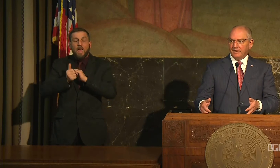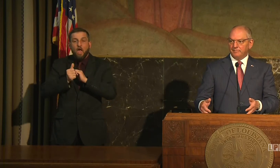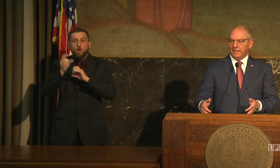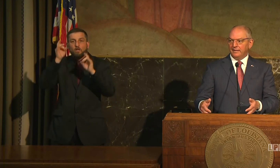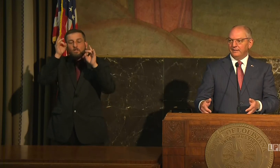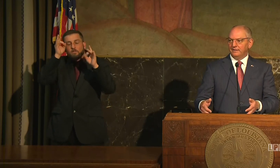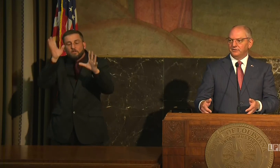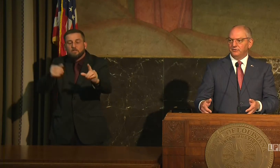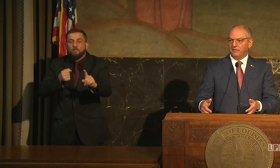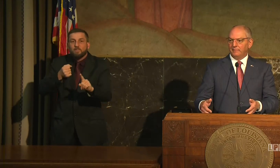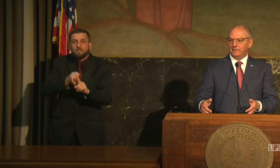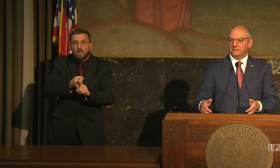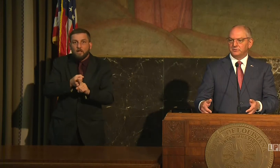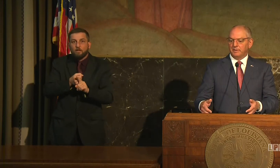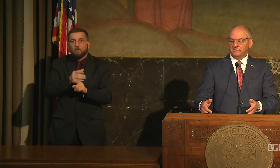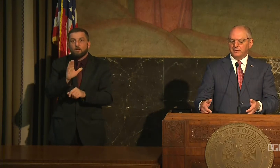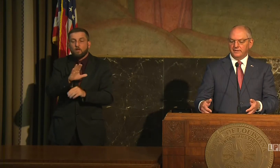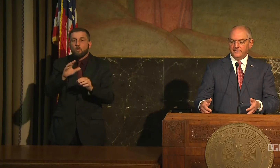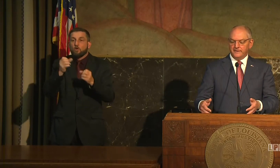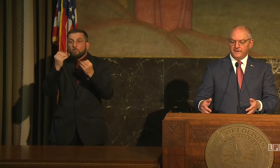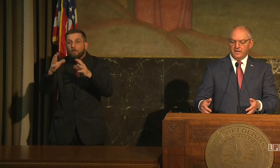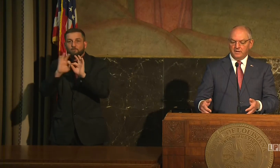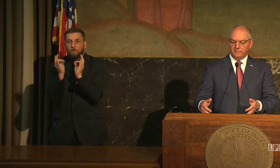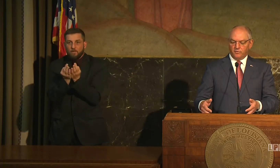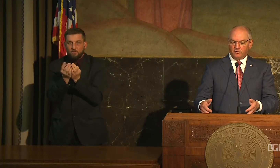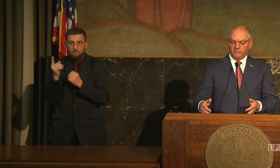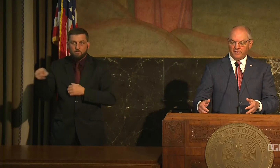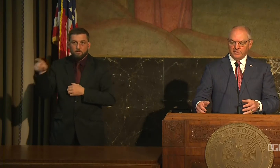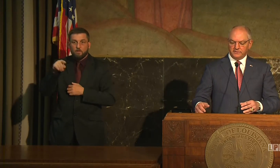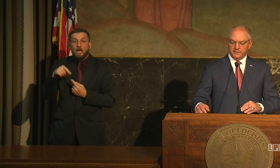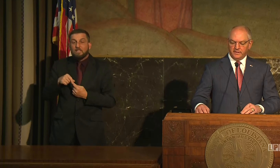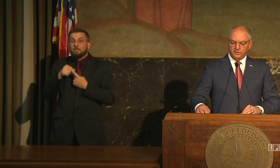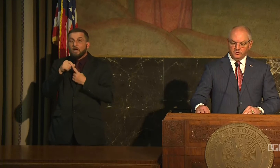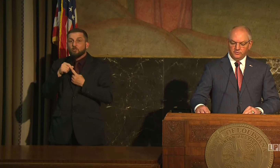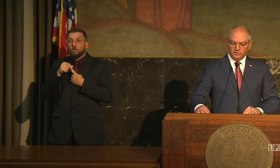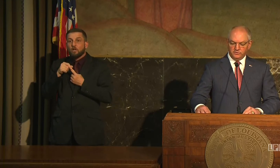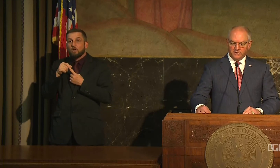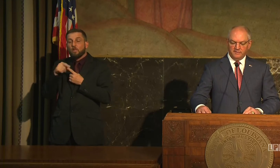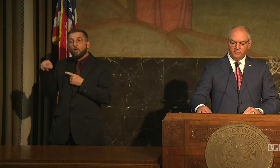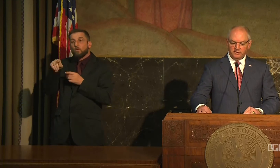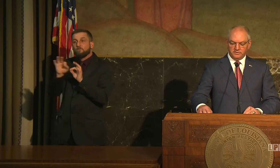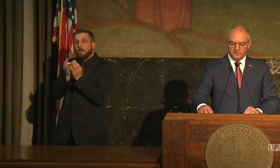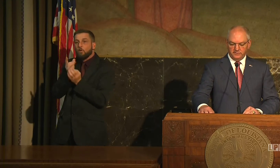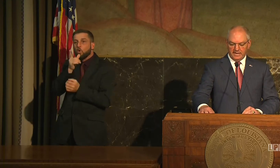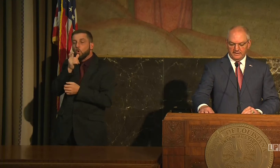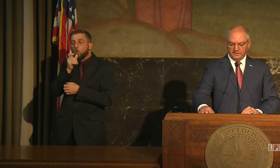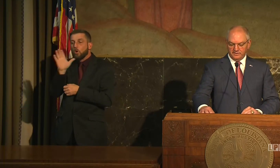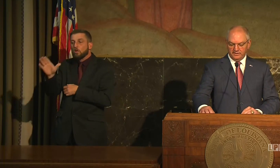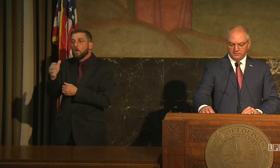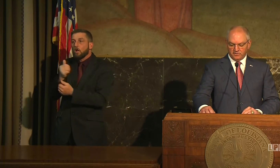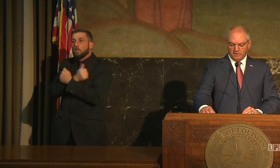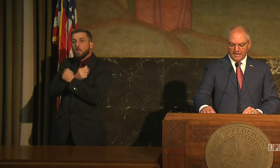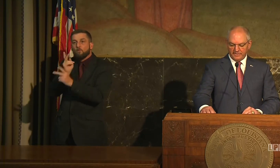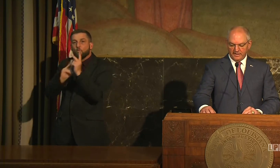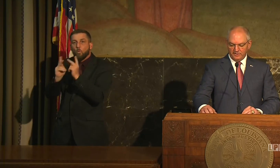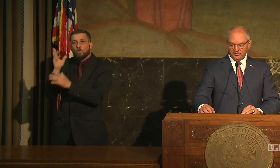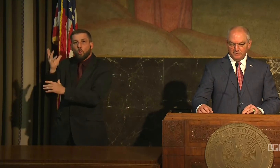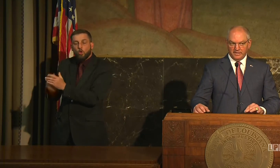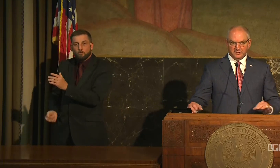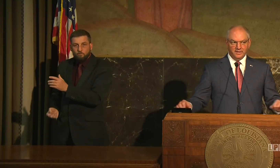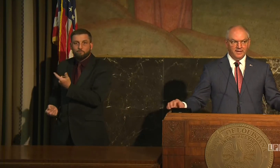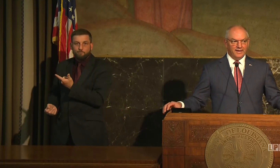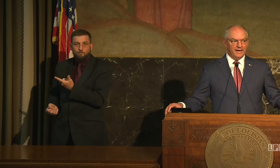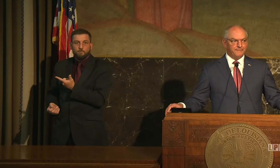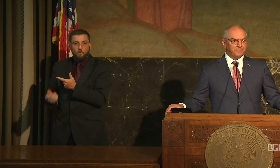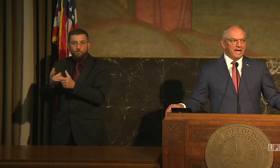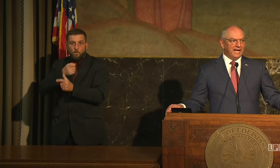it can be to families, especially for families who lose loved ones to that disease. So, Carla, I thank you so